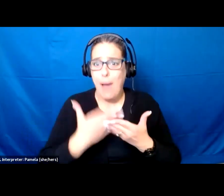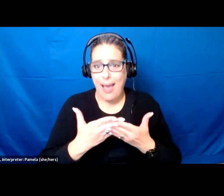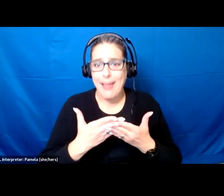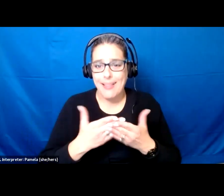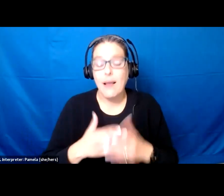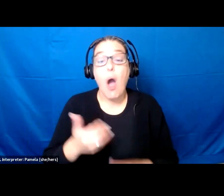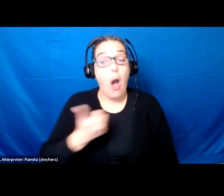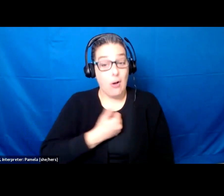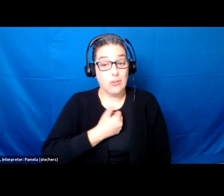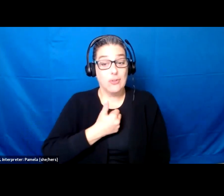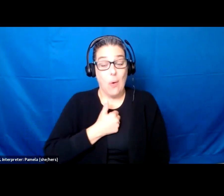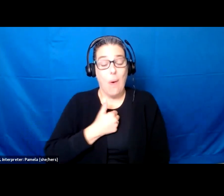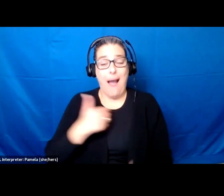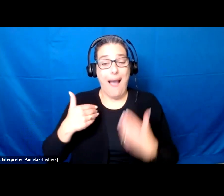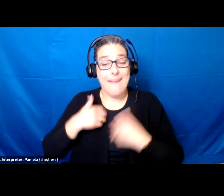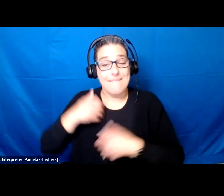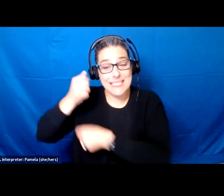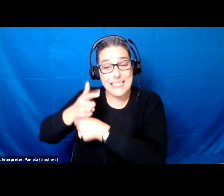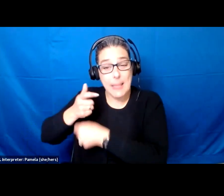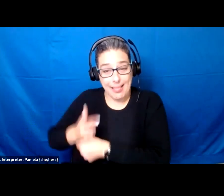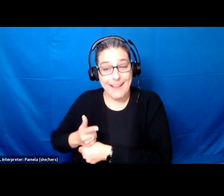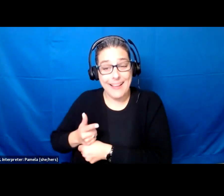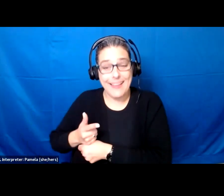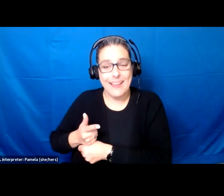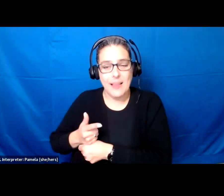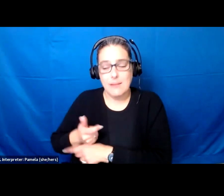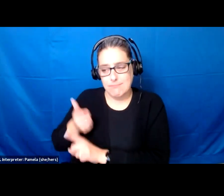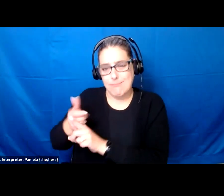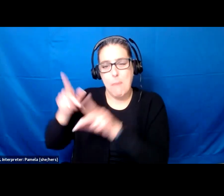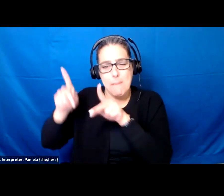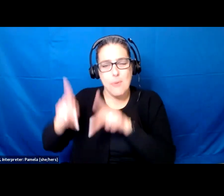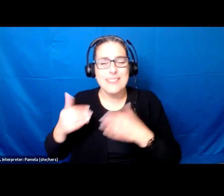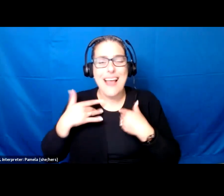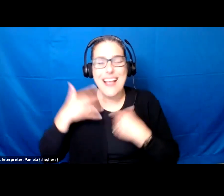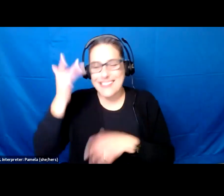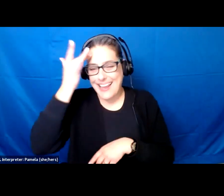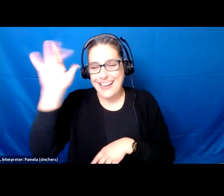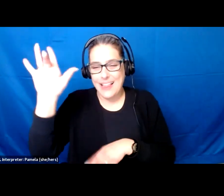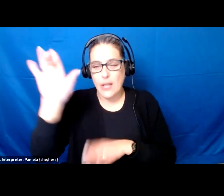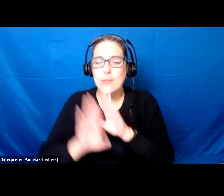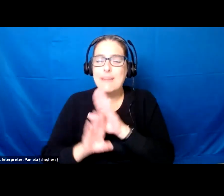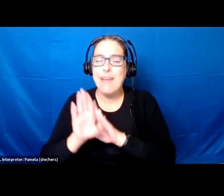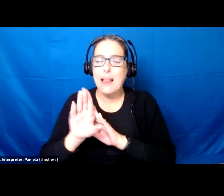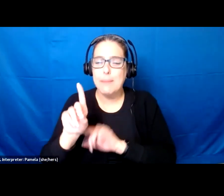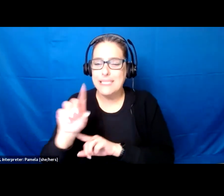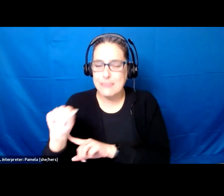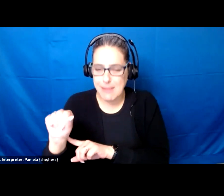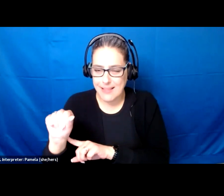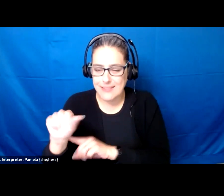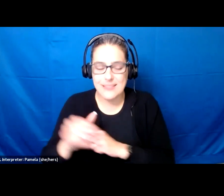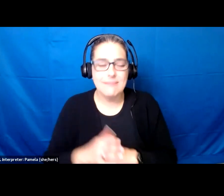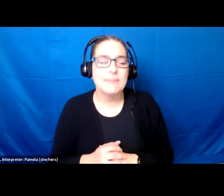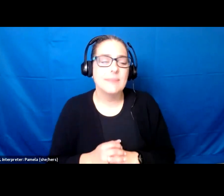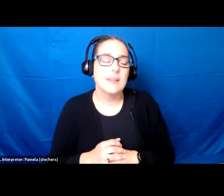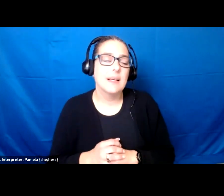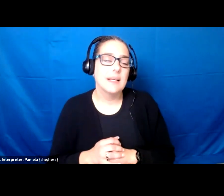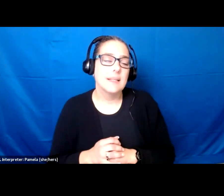to an individual with intellectual and developmental disabilities. I'm